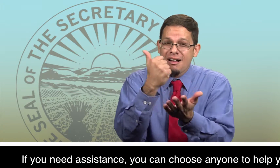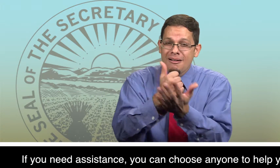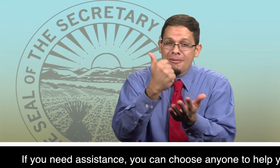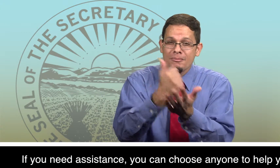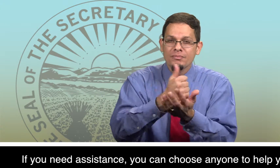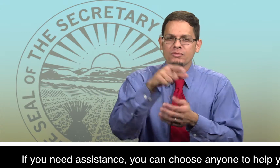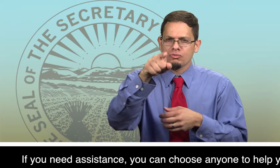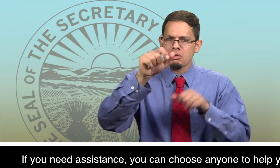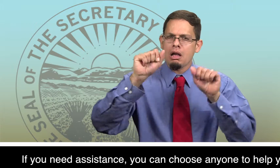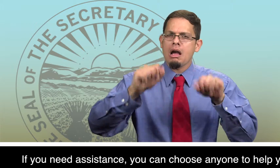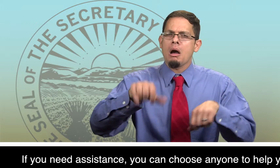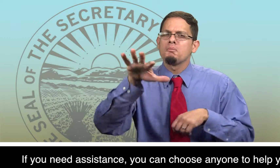anyone to help you,